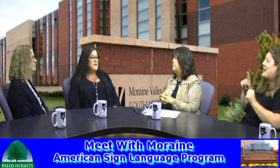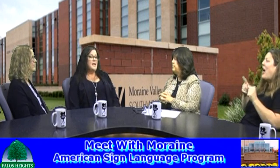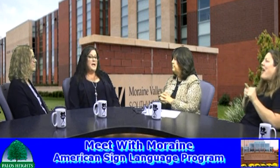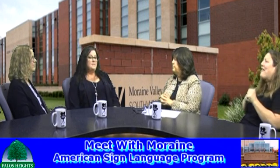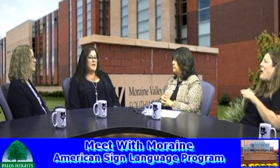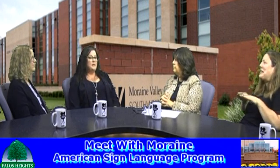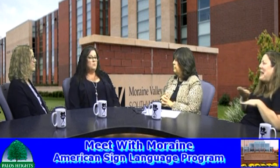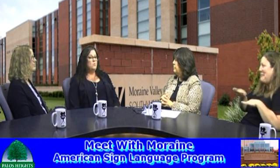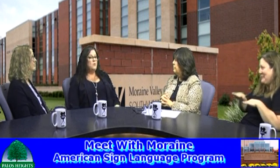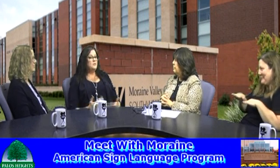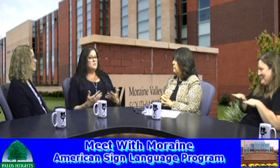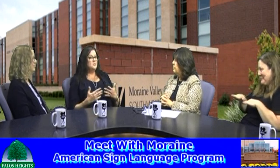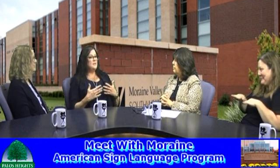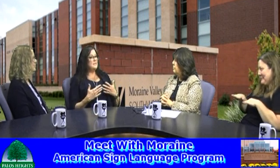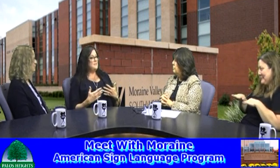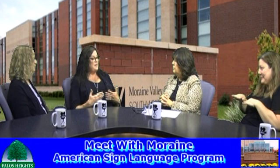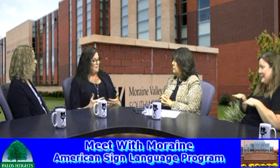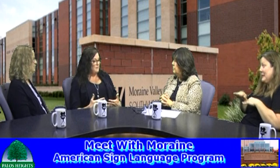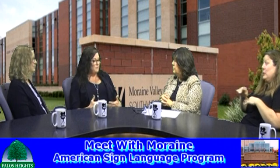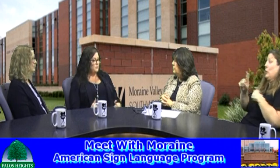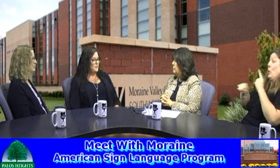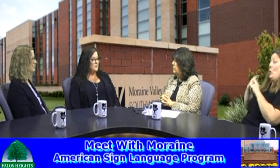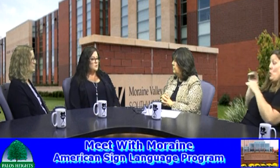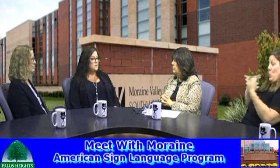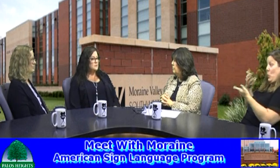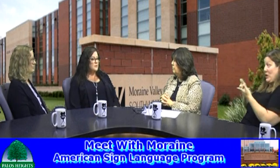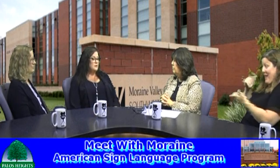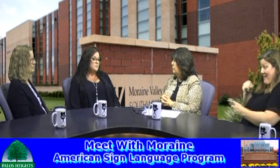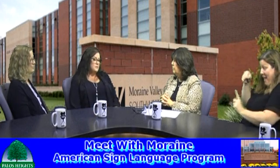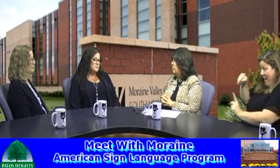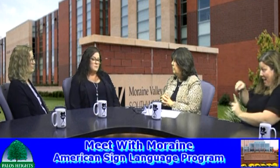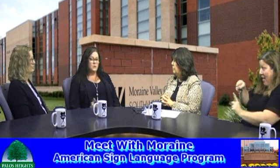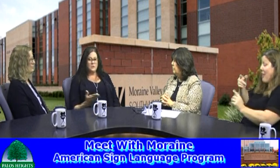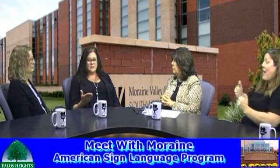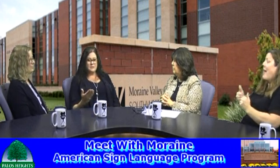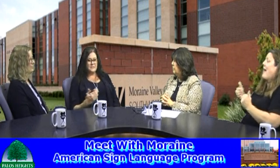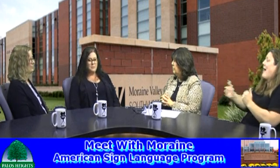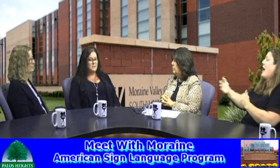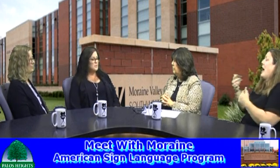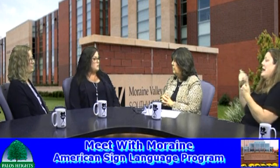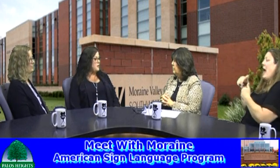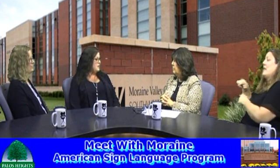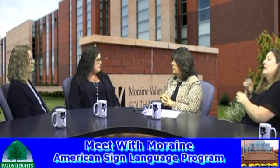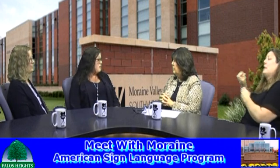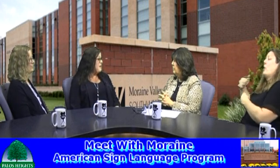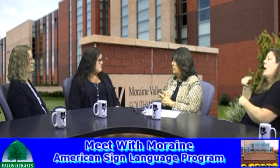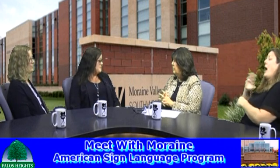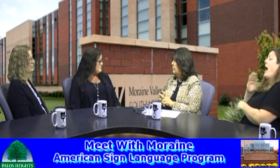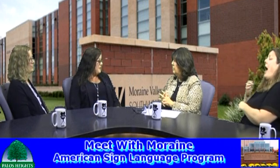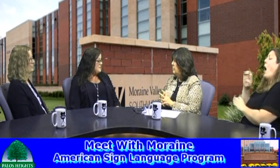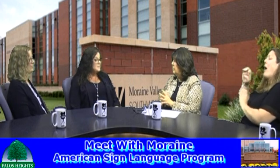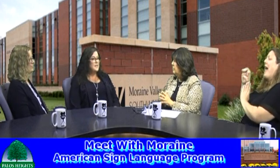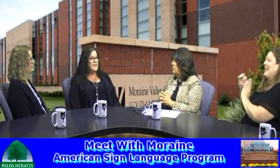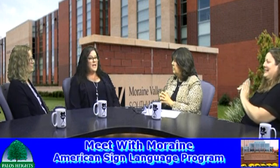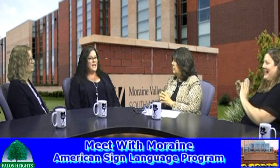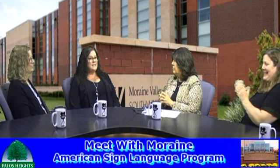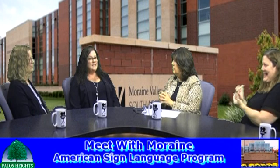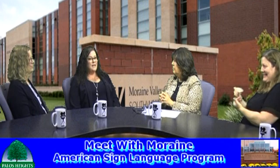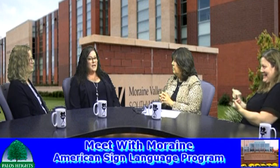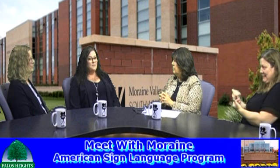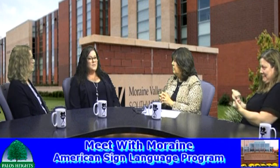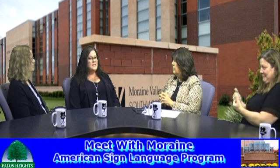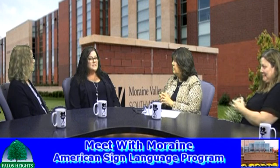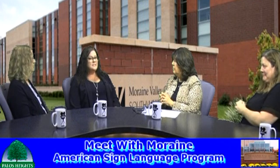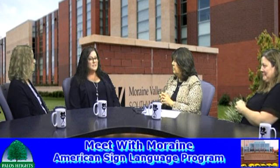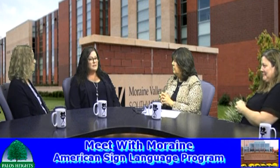step, and then once you get to that level, then you can start. Currently this semester we're in our ethics class,